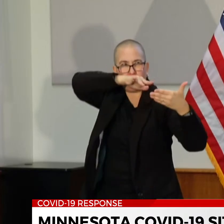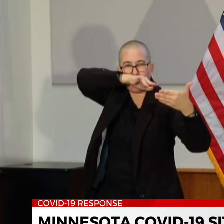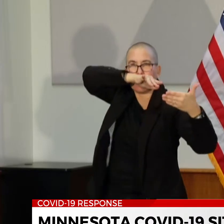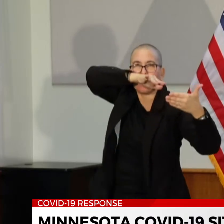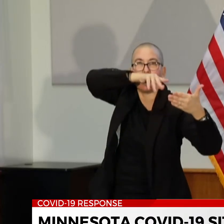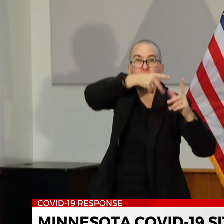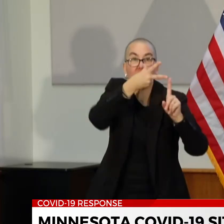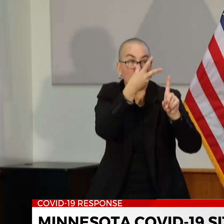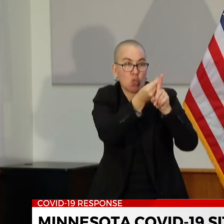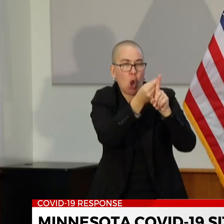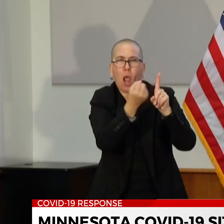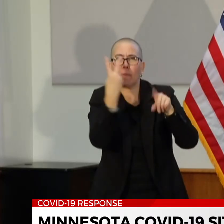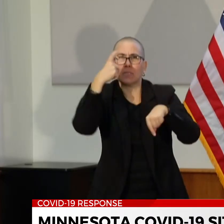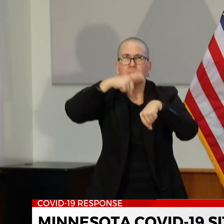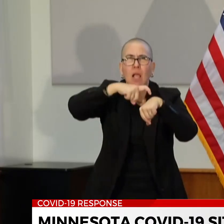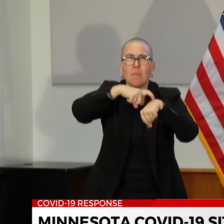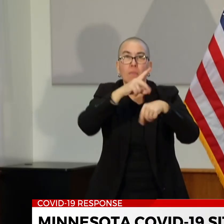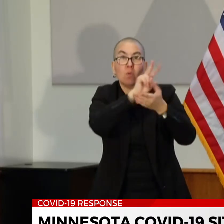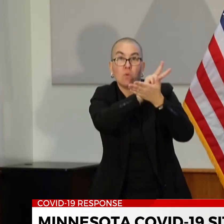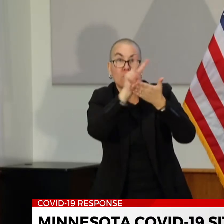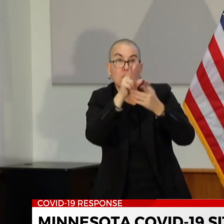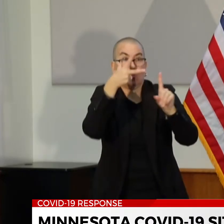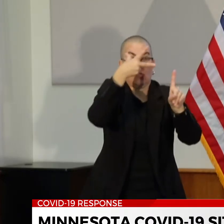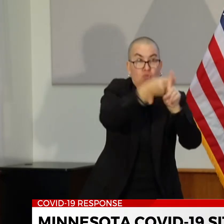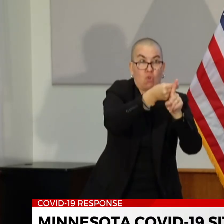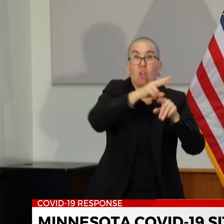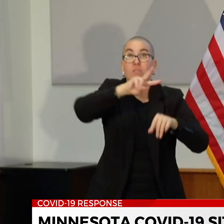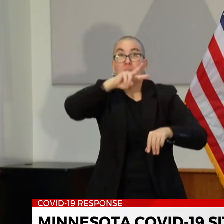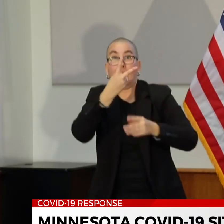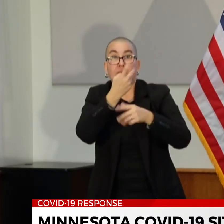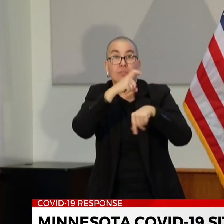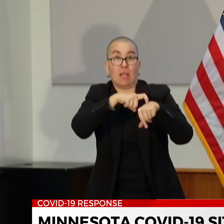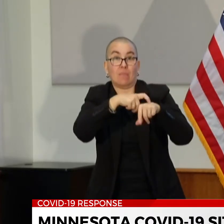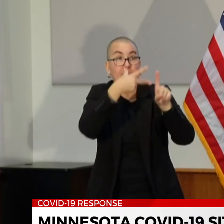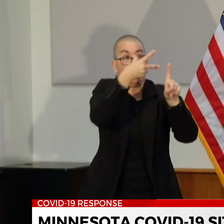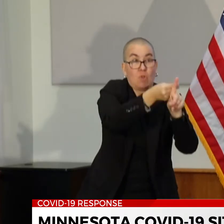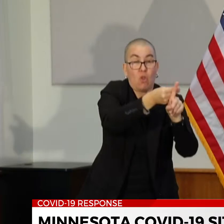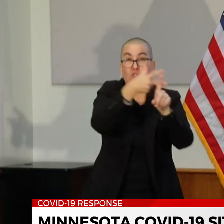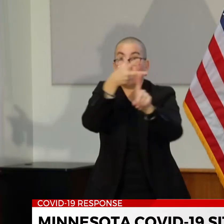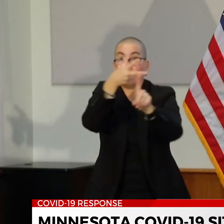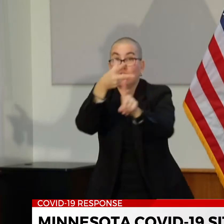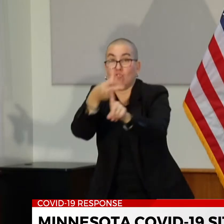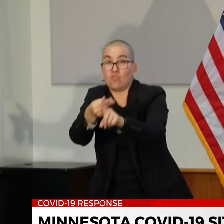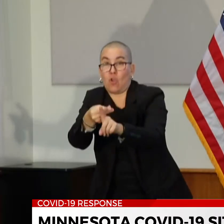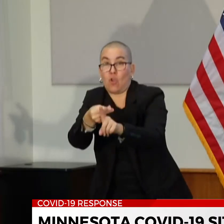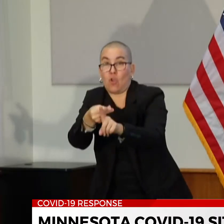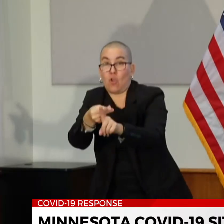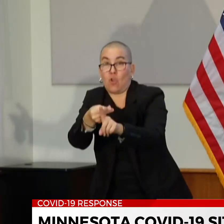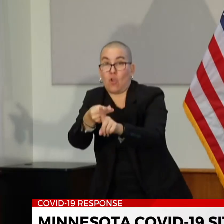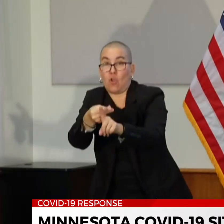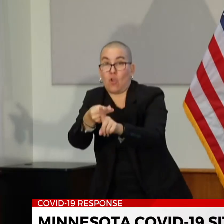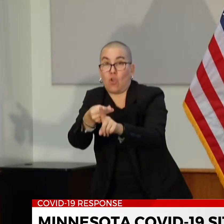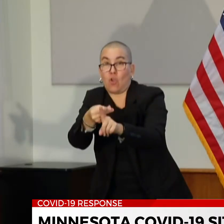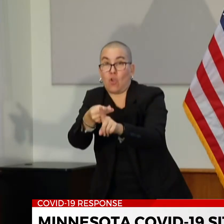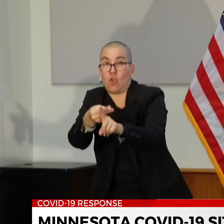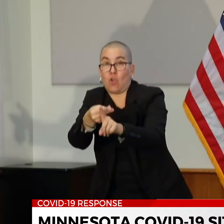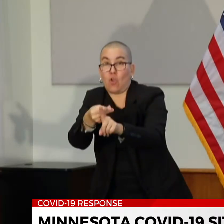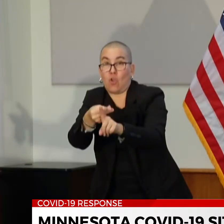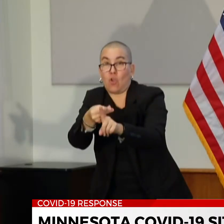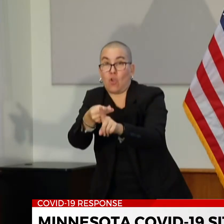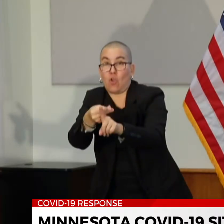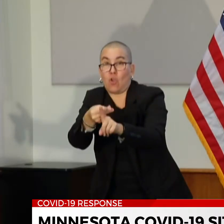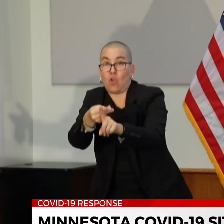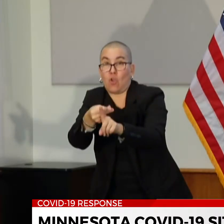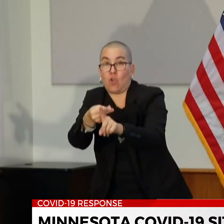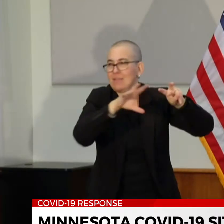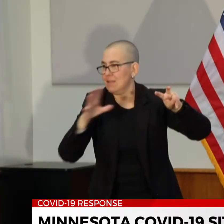next shot, and how are we going to remind people to get in there and to make sure there's vaccine there? I mean, if you don't get this right, you give the first